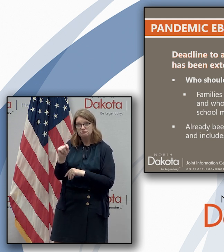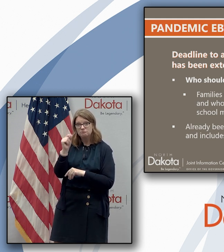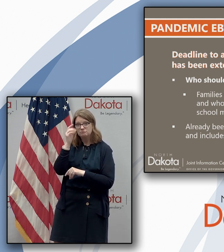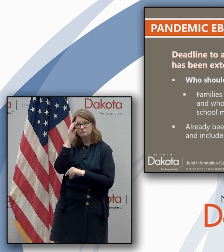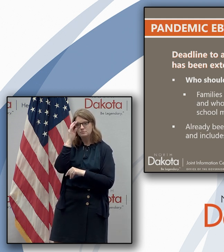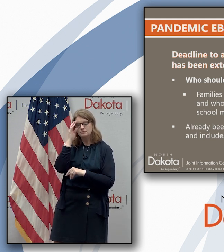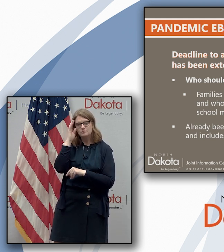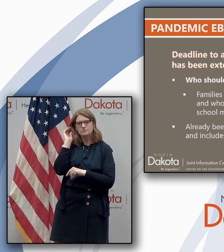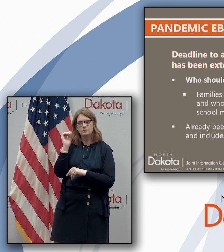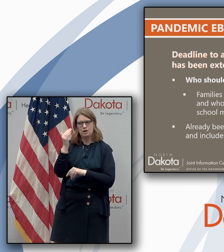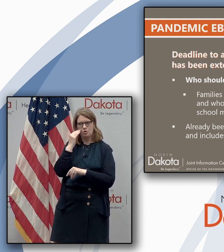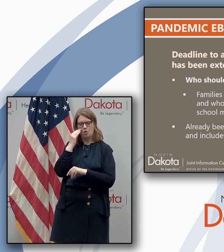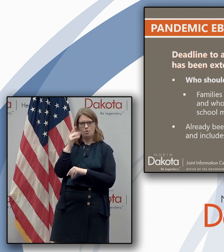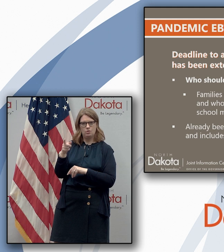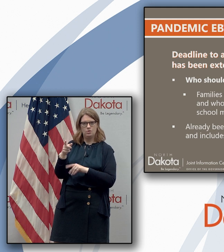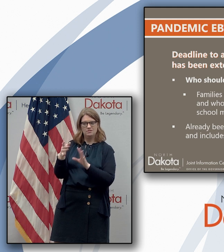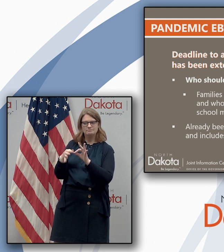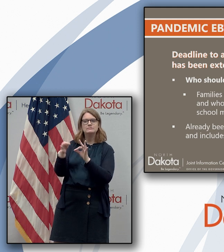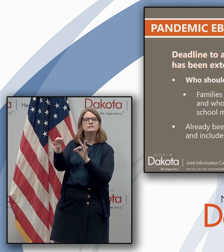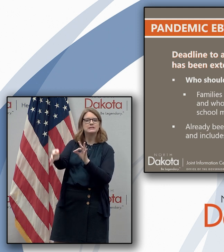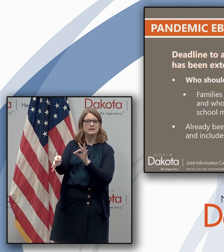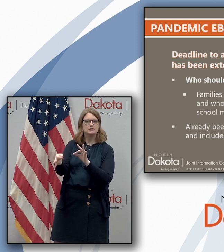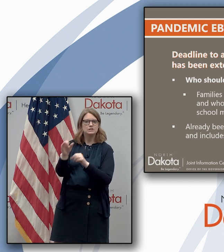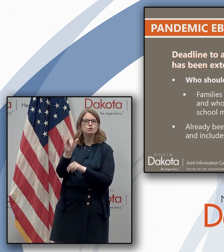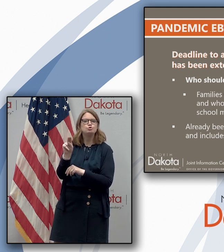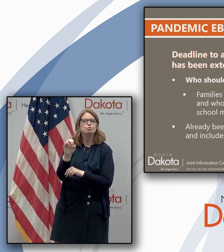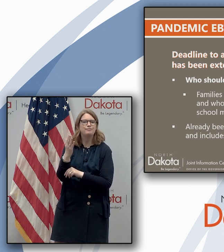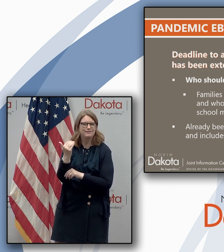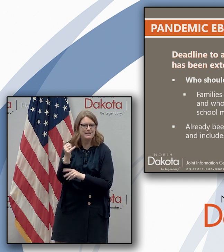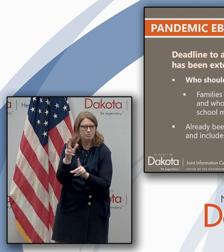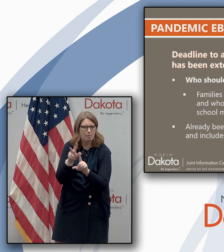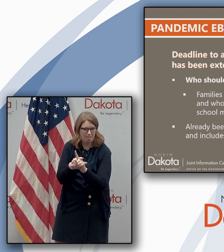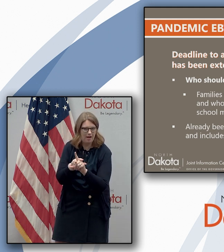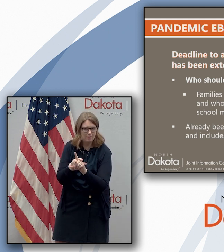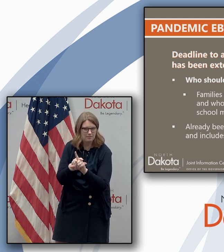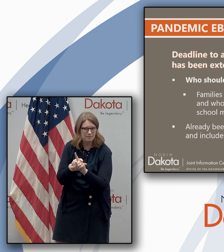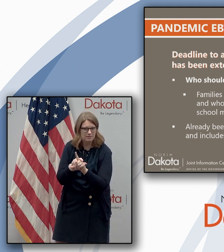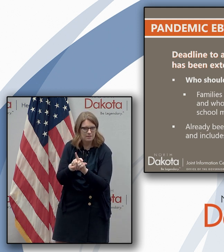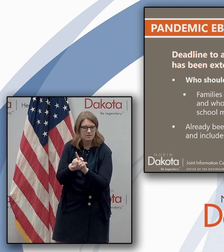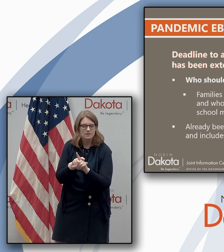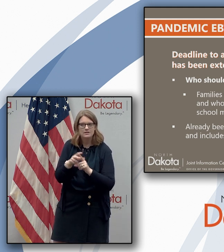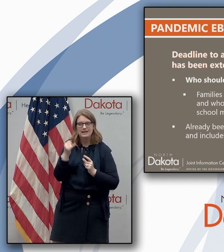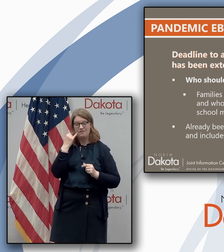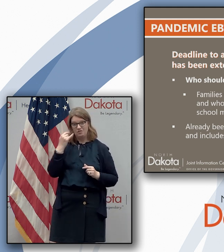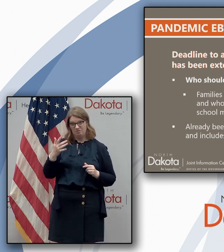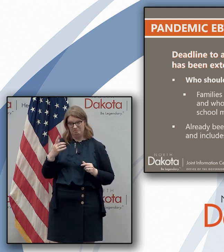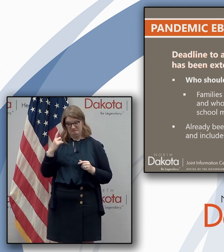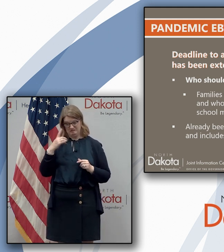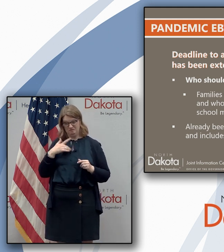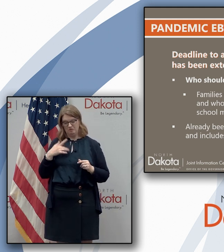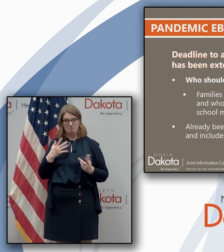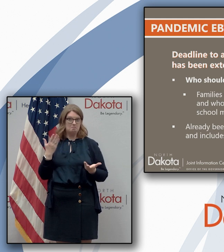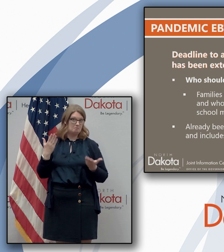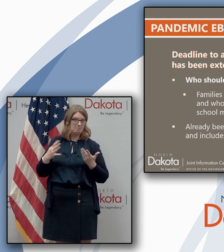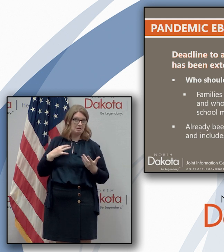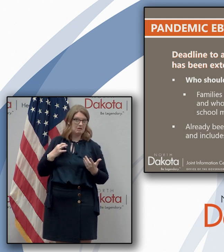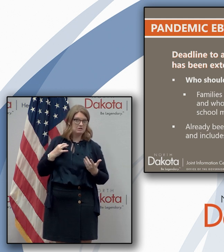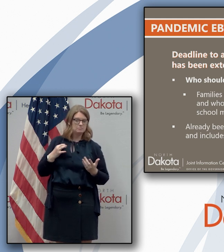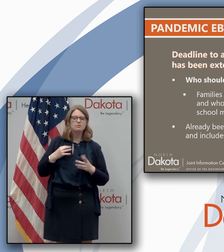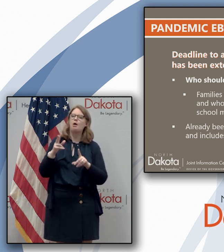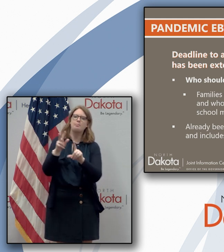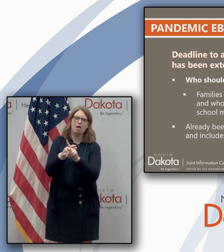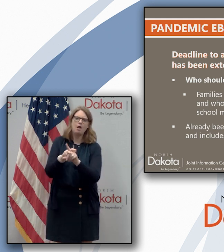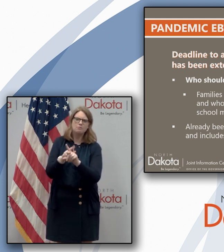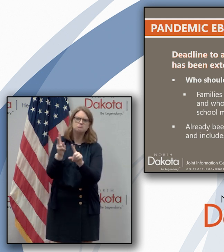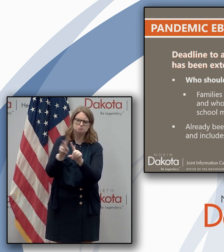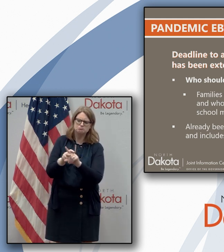again, know that you now have an extension. You've got till June 15th to apply. If you think you're eligible, please do.